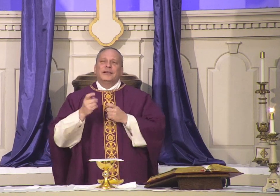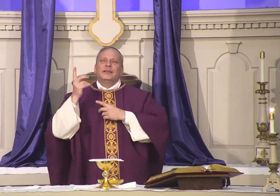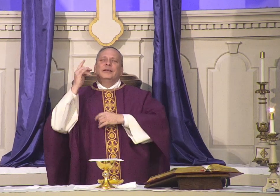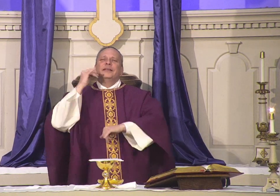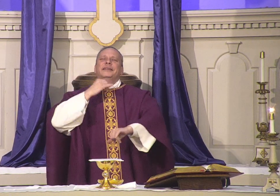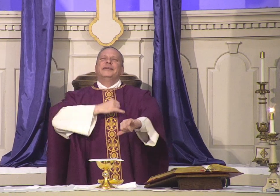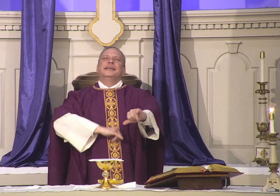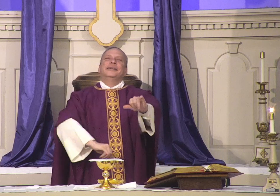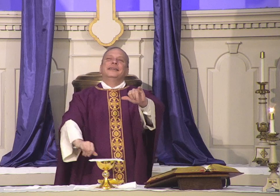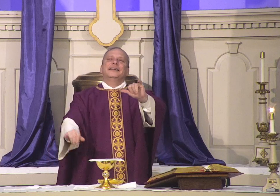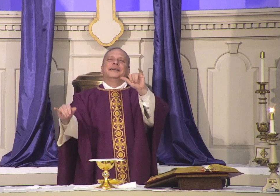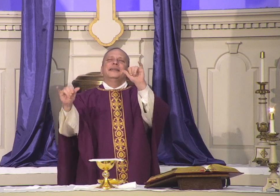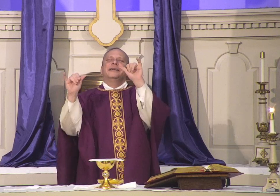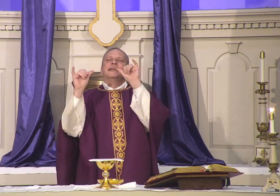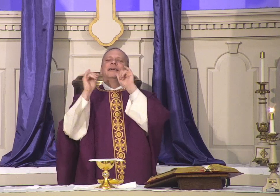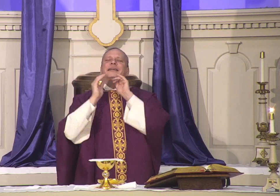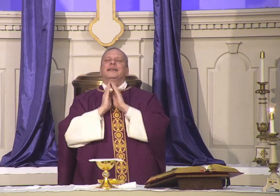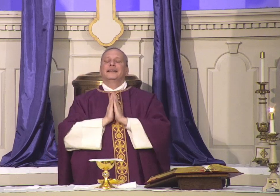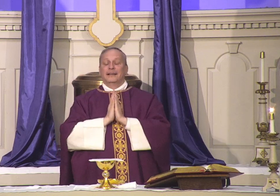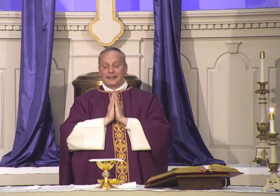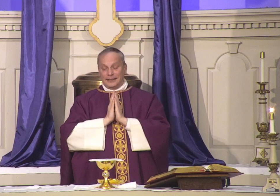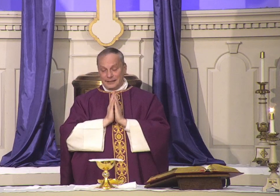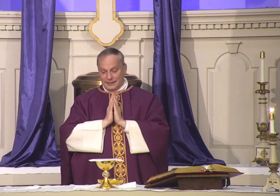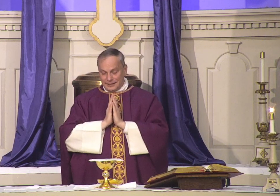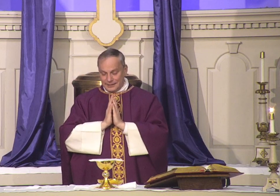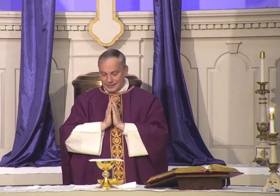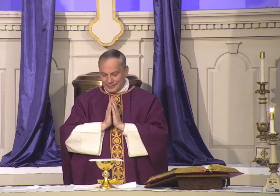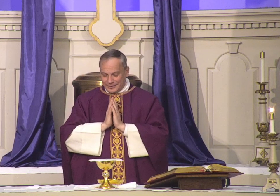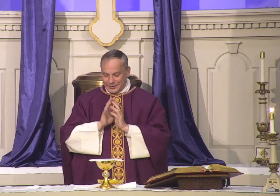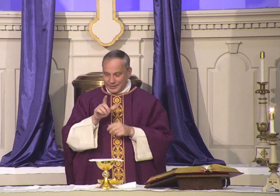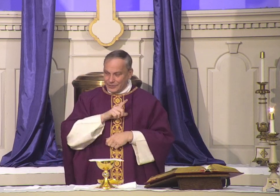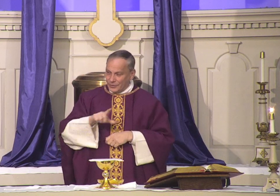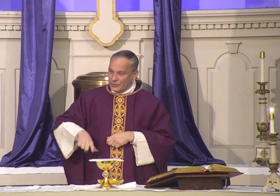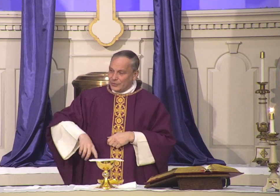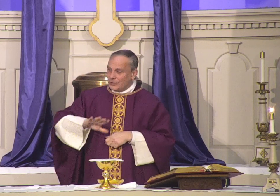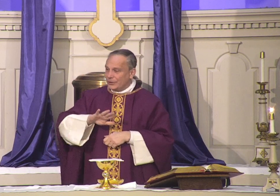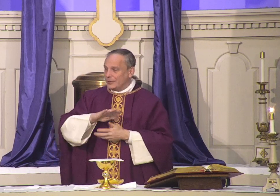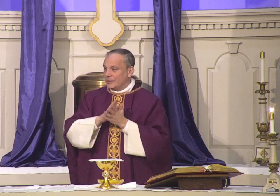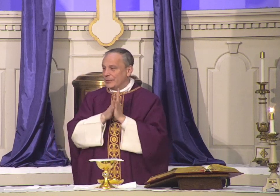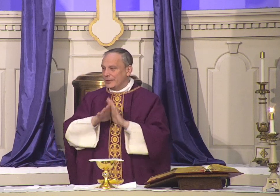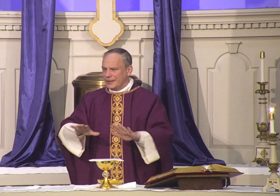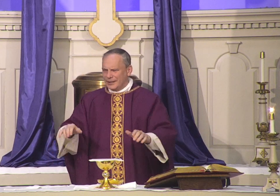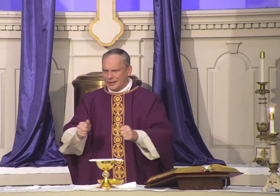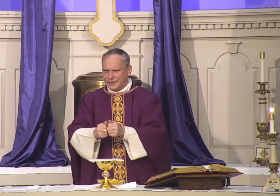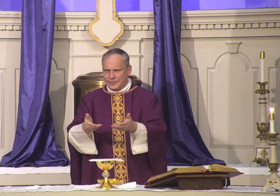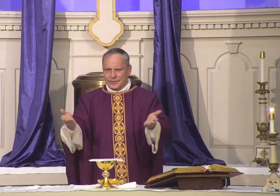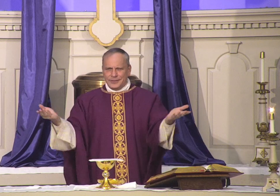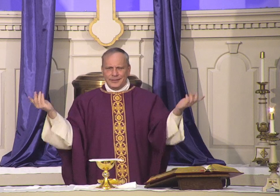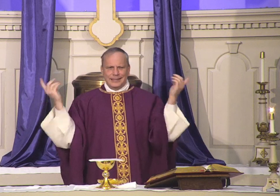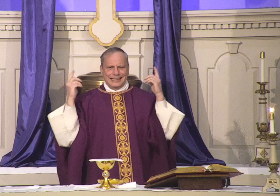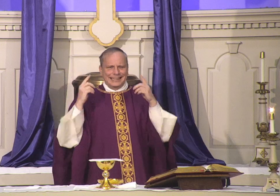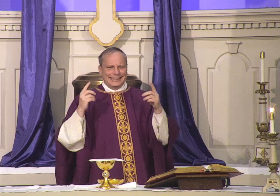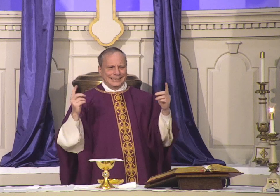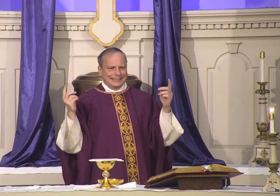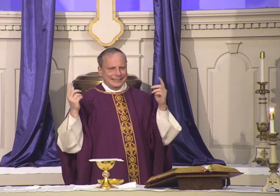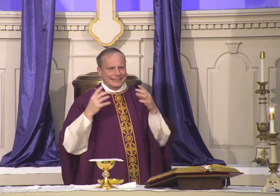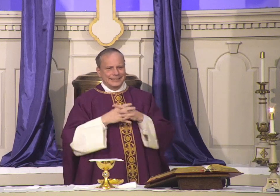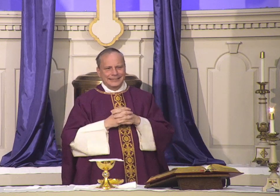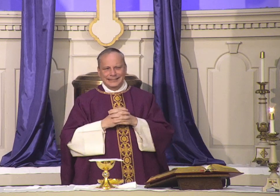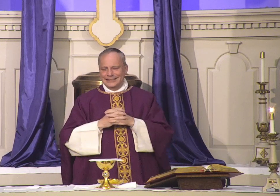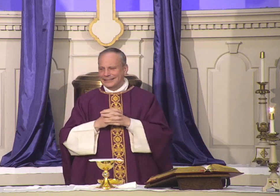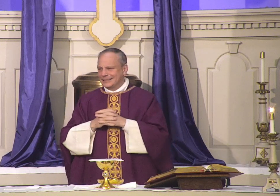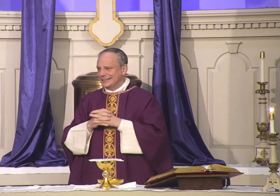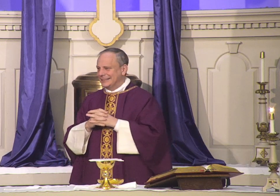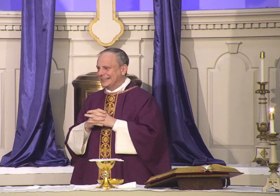will, who live and reign forever and ever. Amen. The peace of the Lord be with